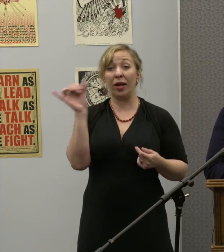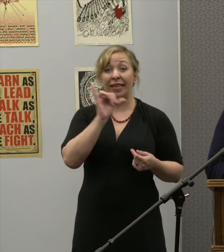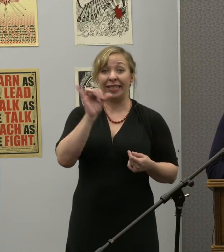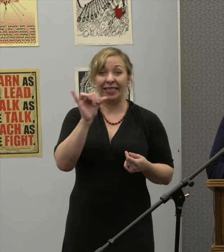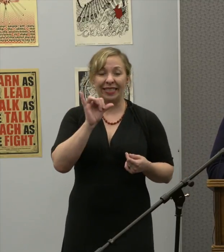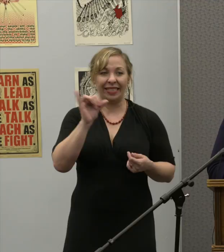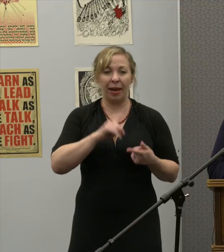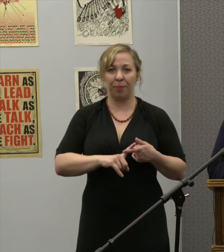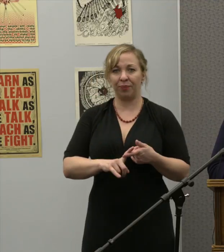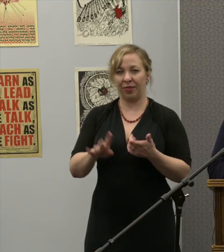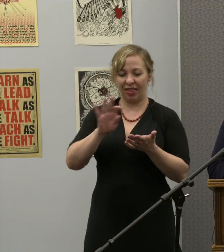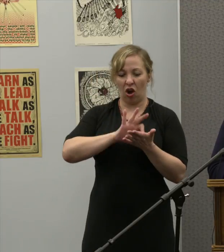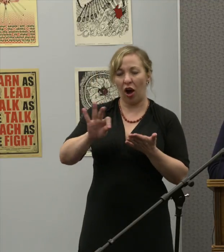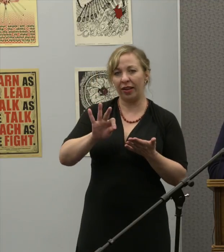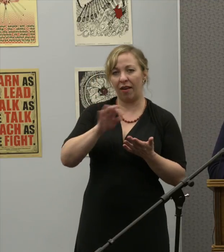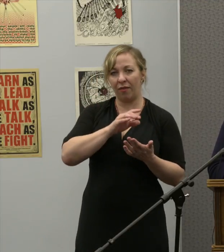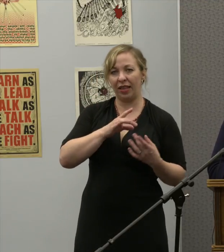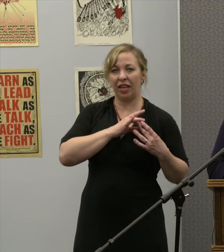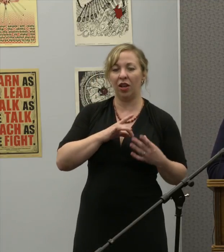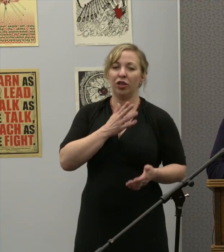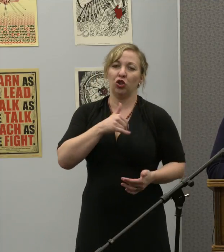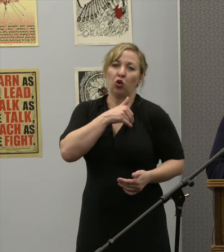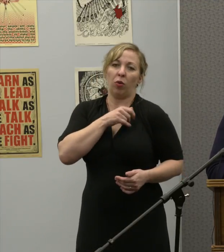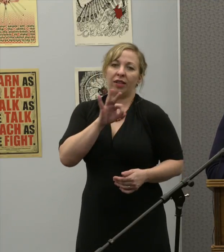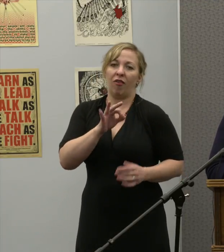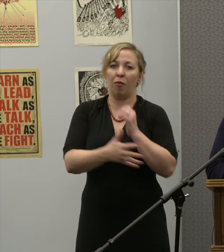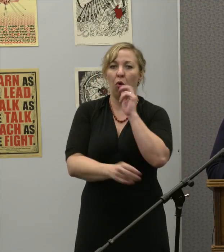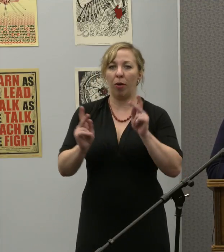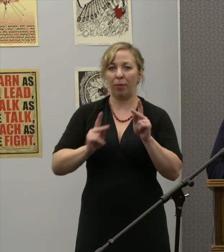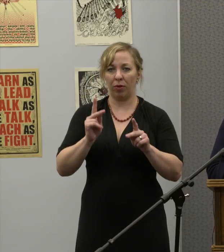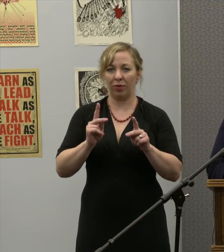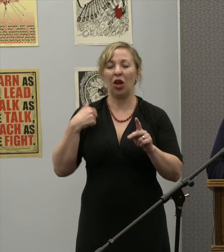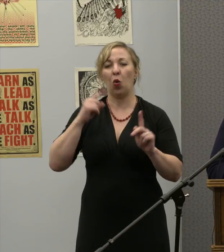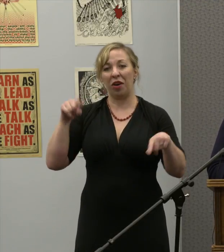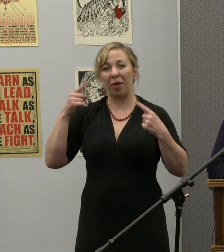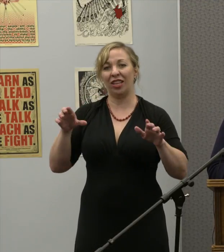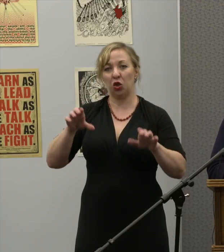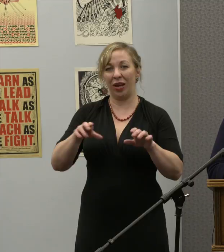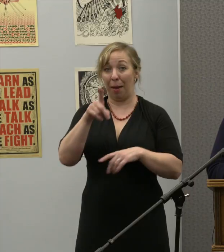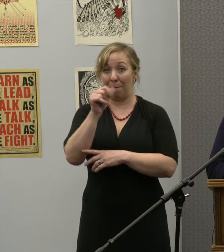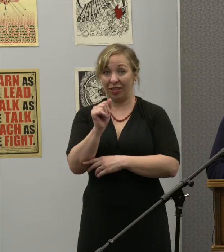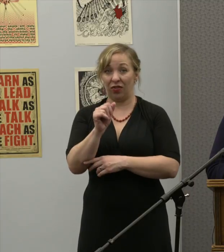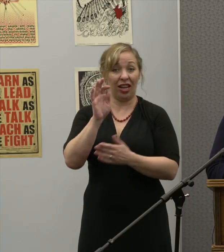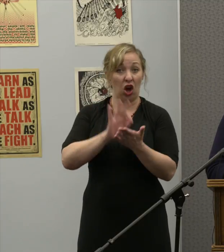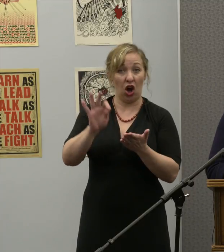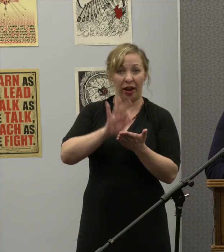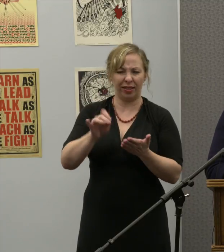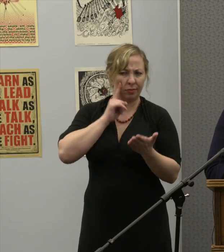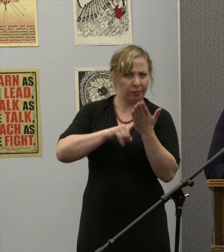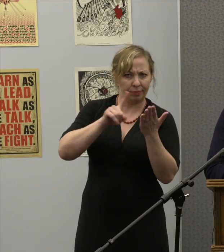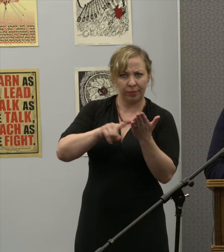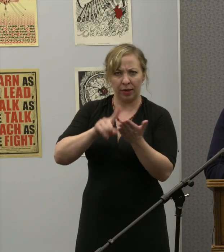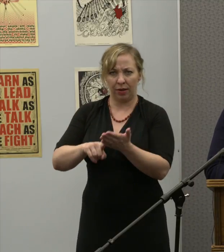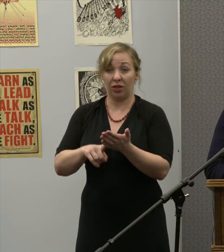the souls of poor folk, on the national level, we've been doing a Pennsylvania audit for every week of the campaign around that